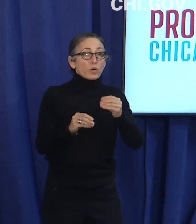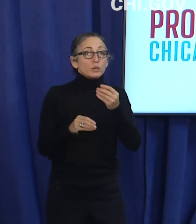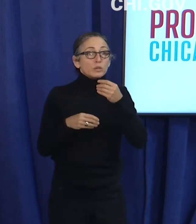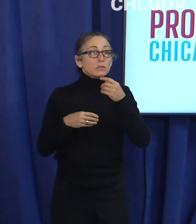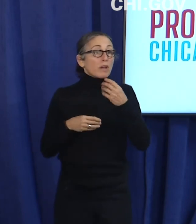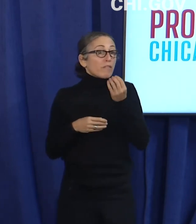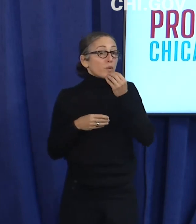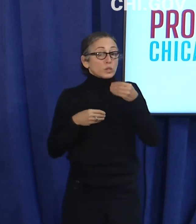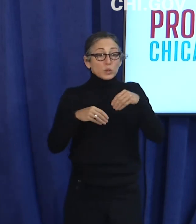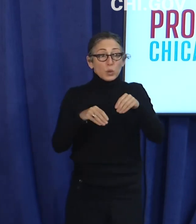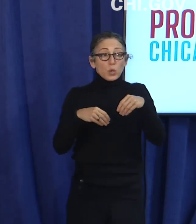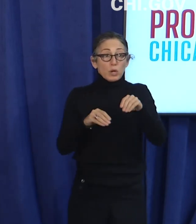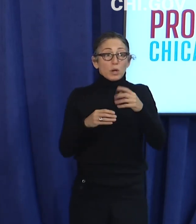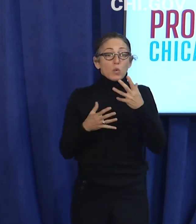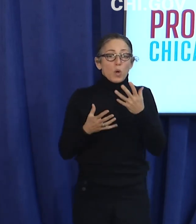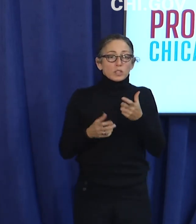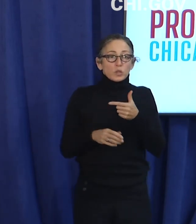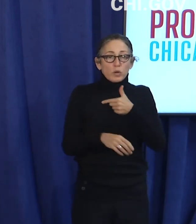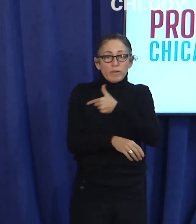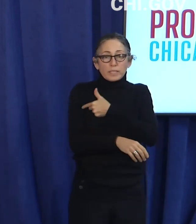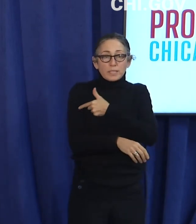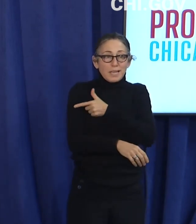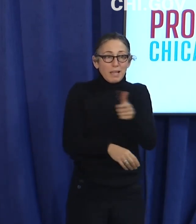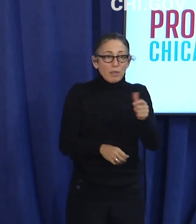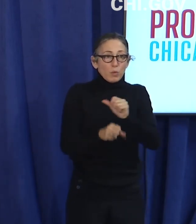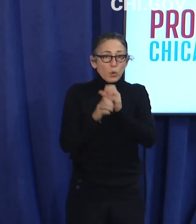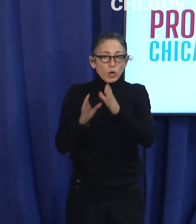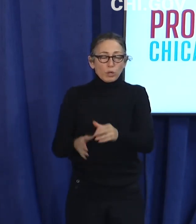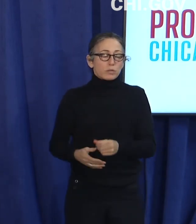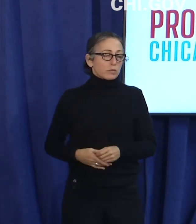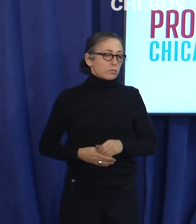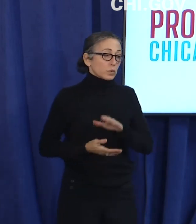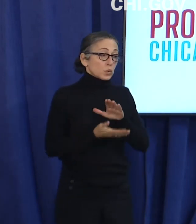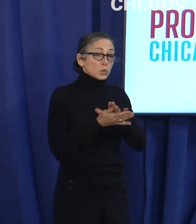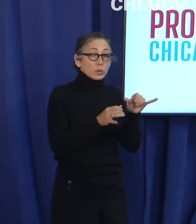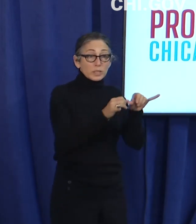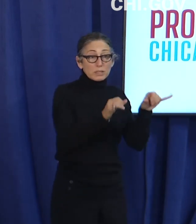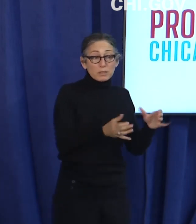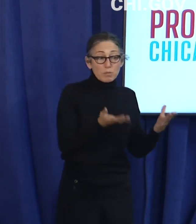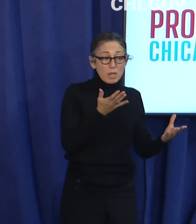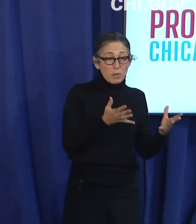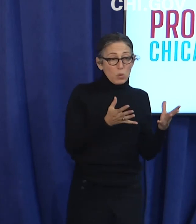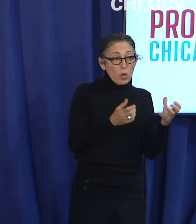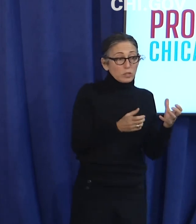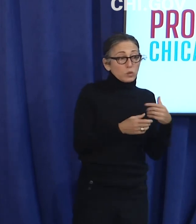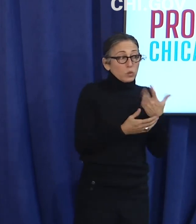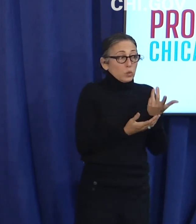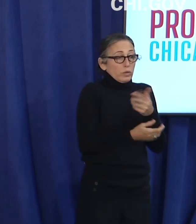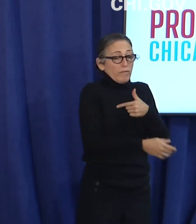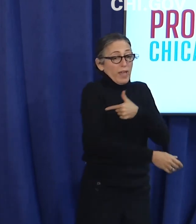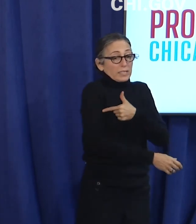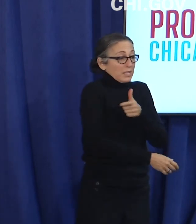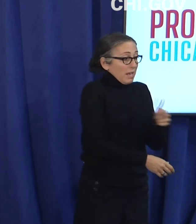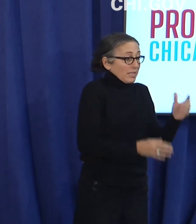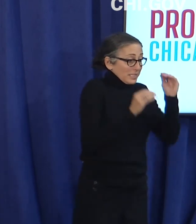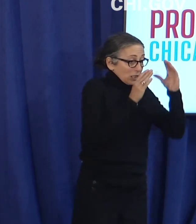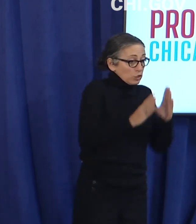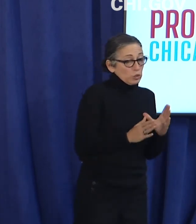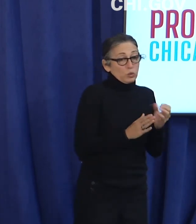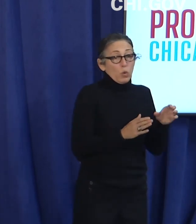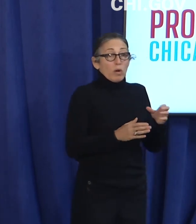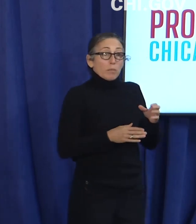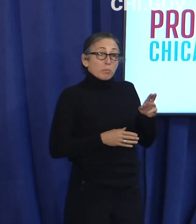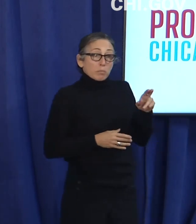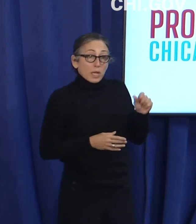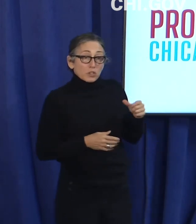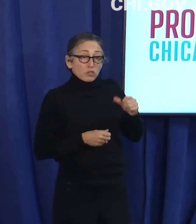to be vaccinating its workers. A school system may work to be vaccinating its employees, a transportation system, et